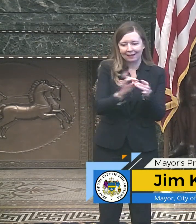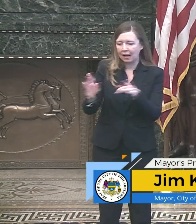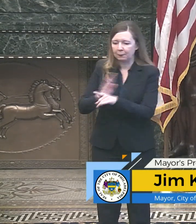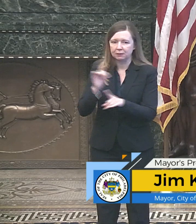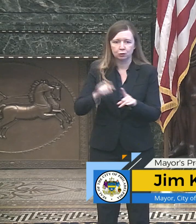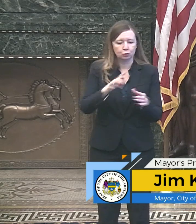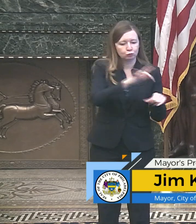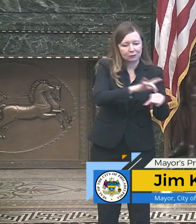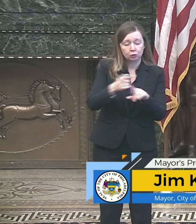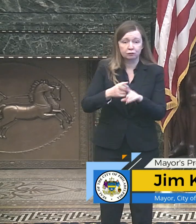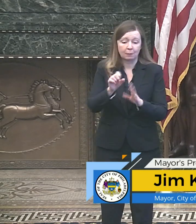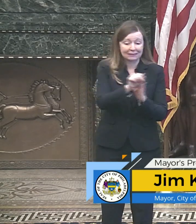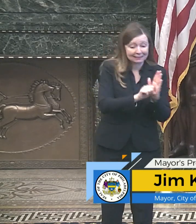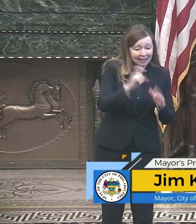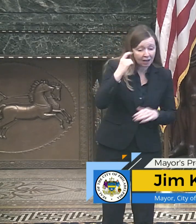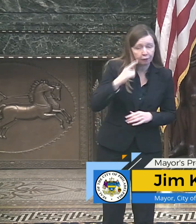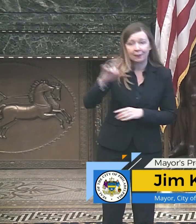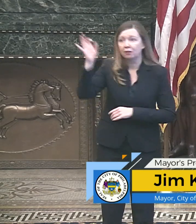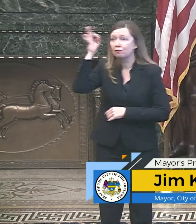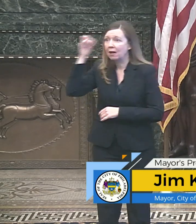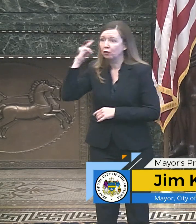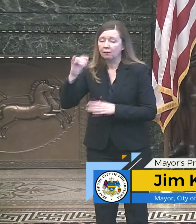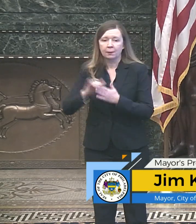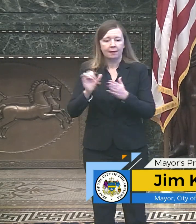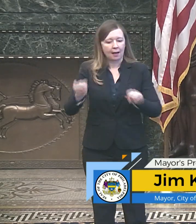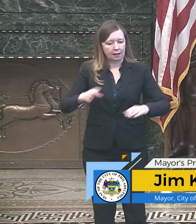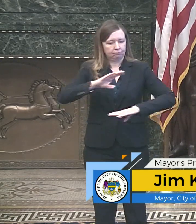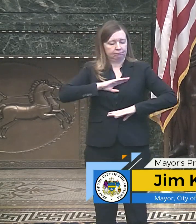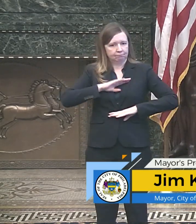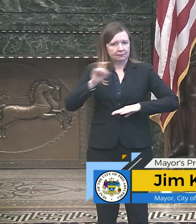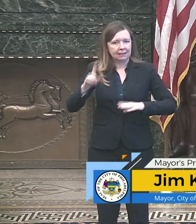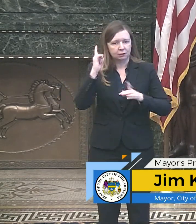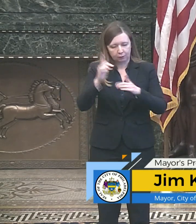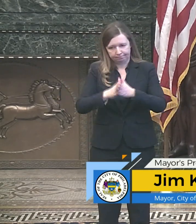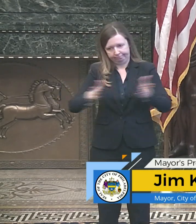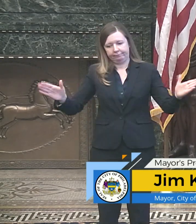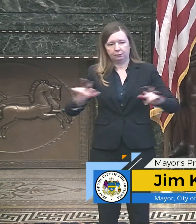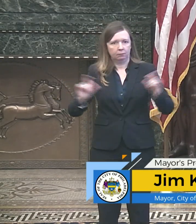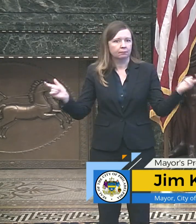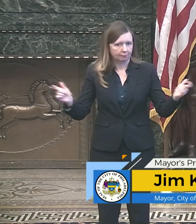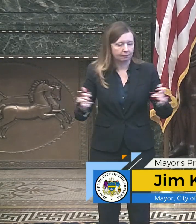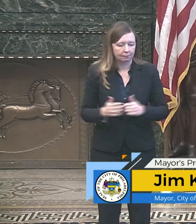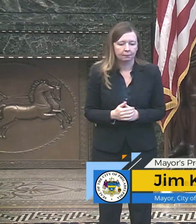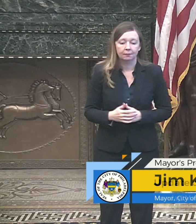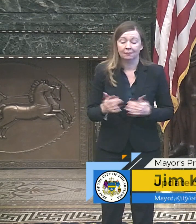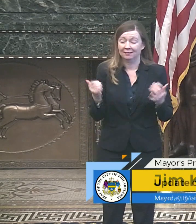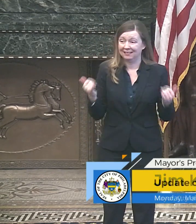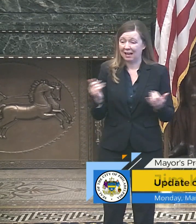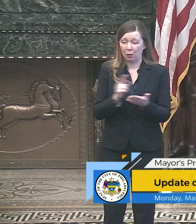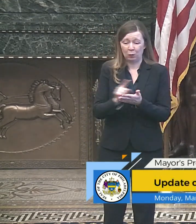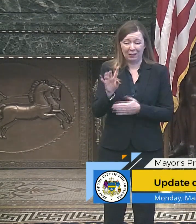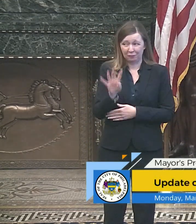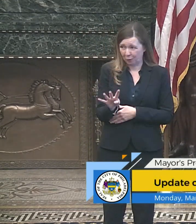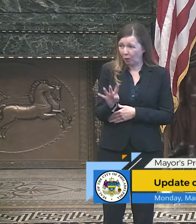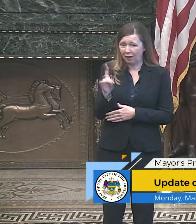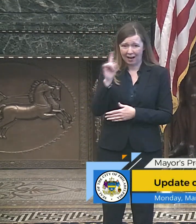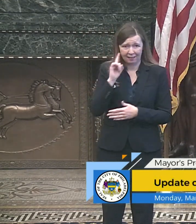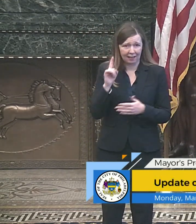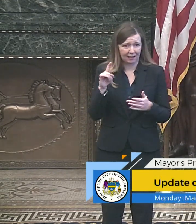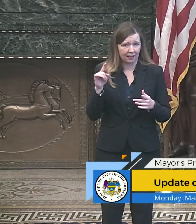the state and federal governments that can meet needs on such a greater scale. Again, I think we're entering week 4, if I'm not mistaken, of